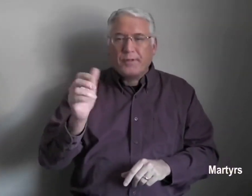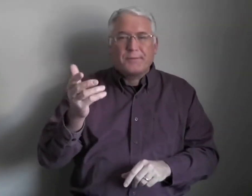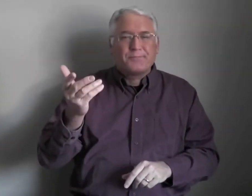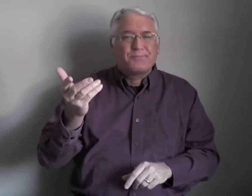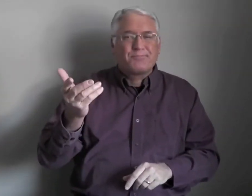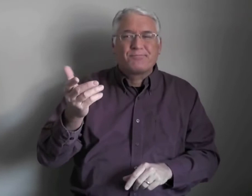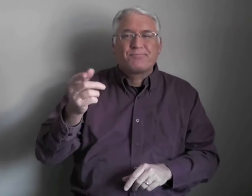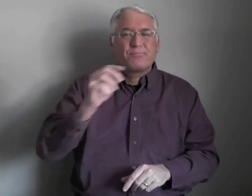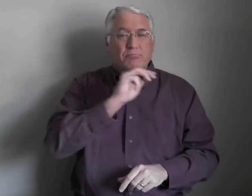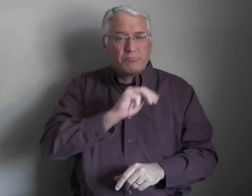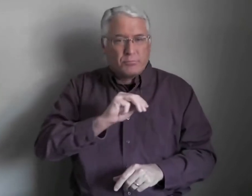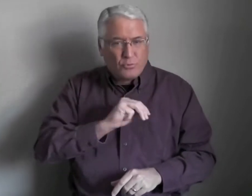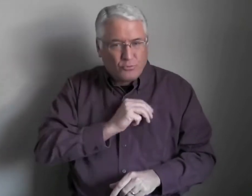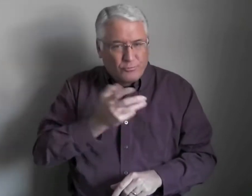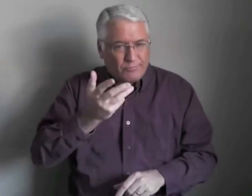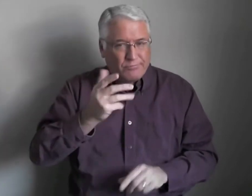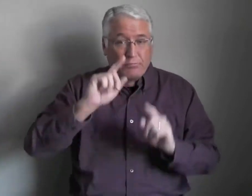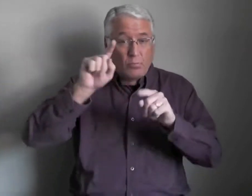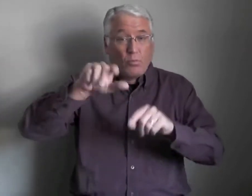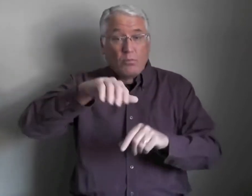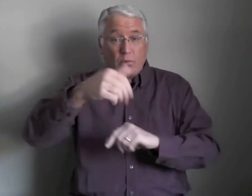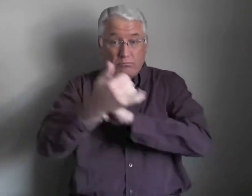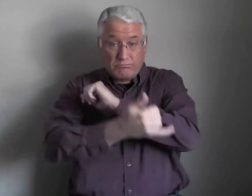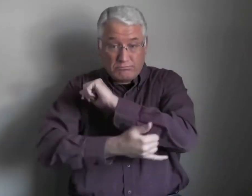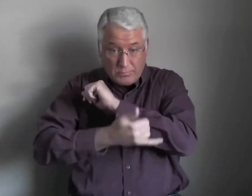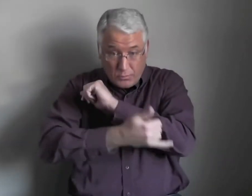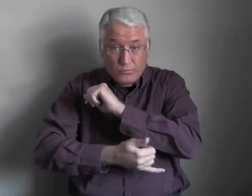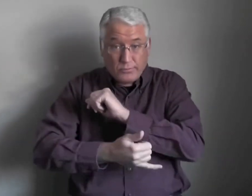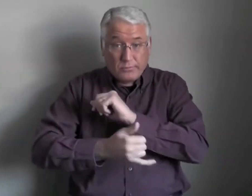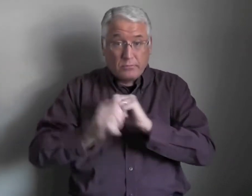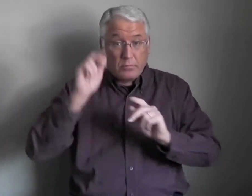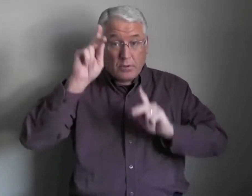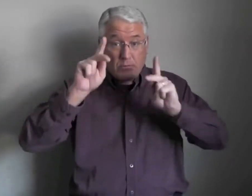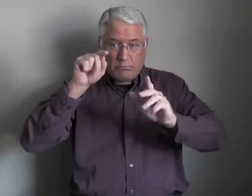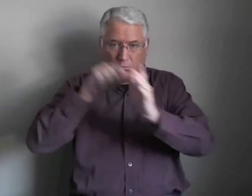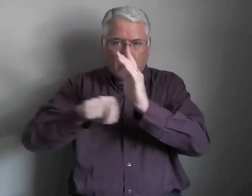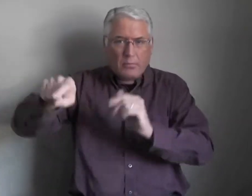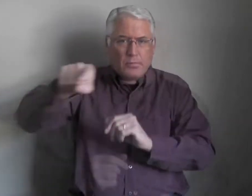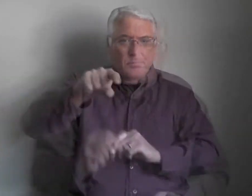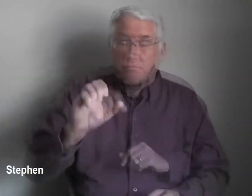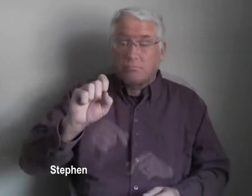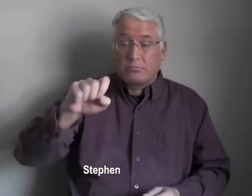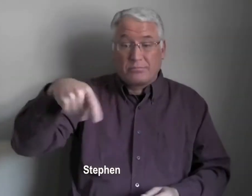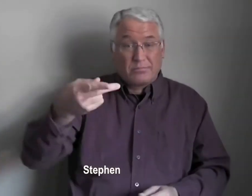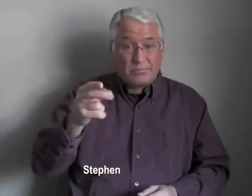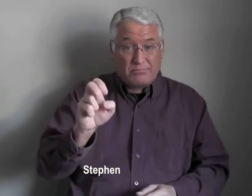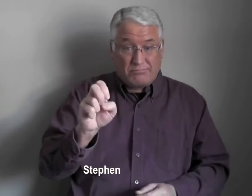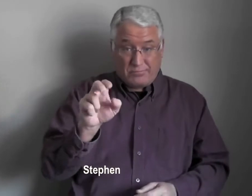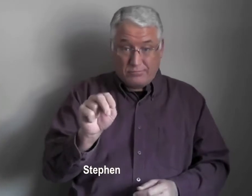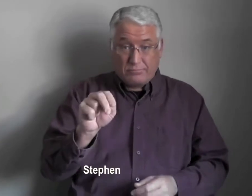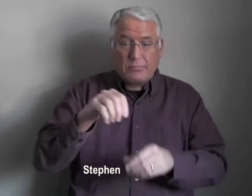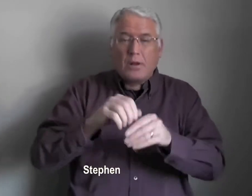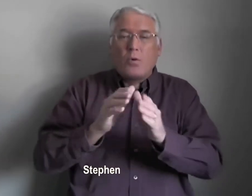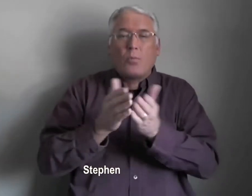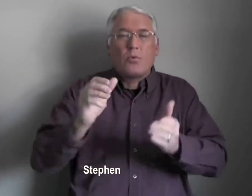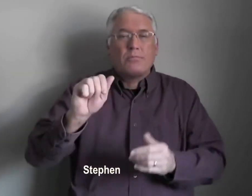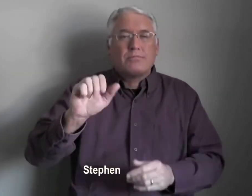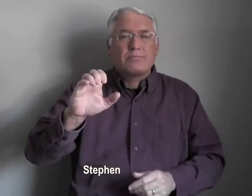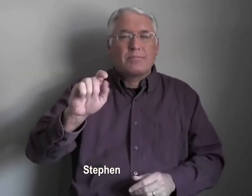They've died for their faith. Missionaries, maybe they'll go to another country and the people there kill them. Stephen, he